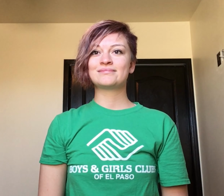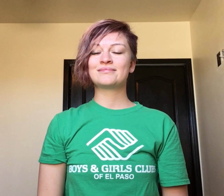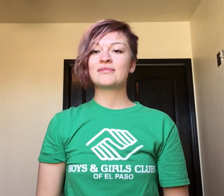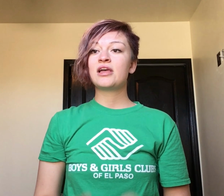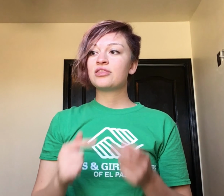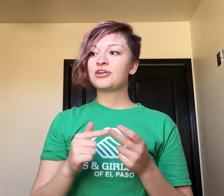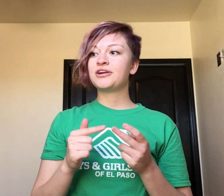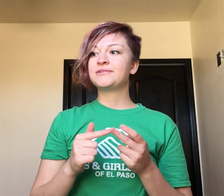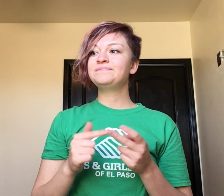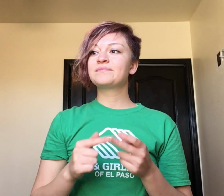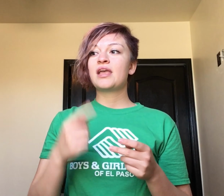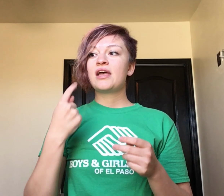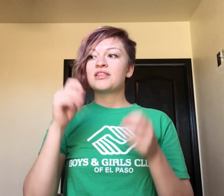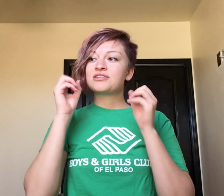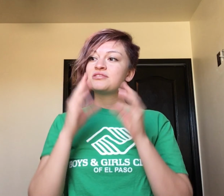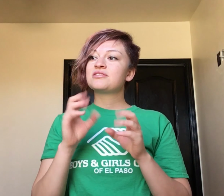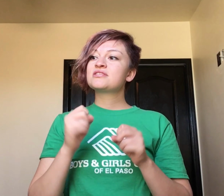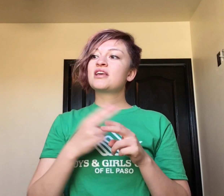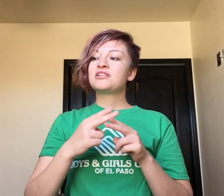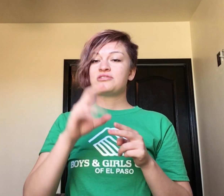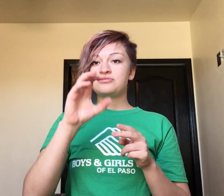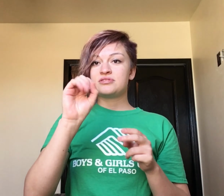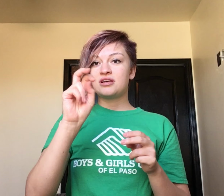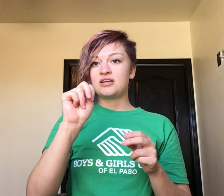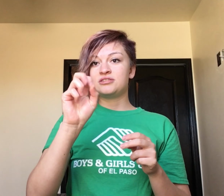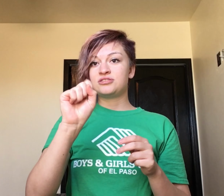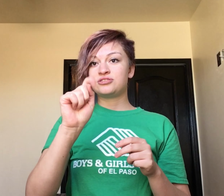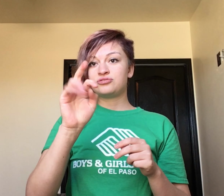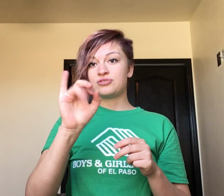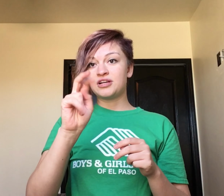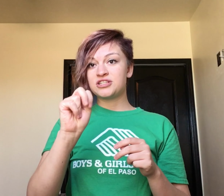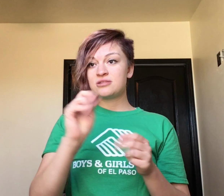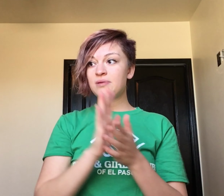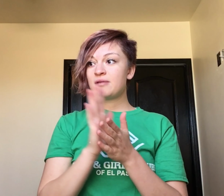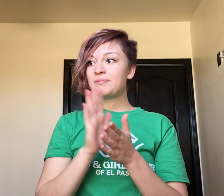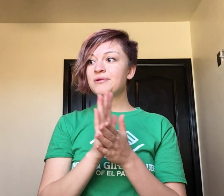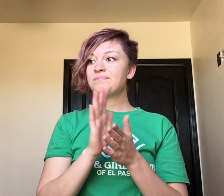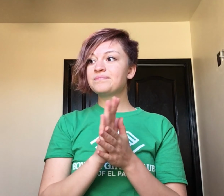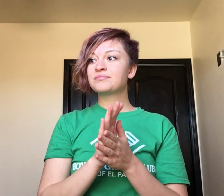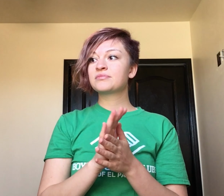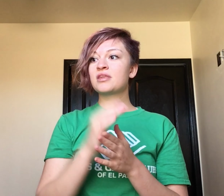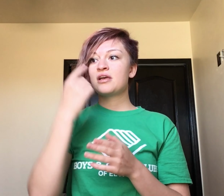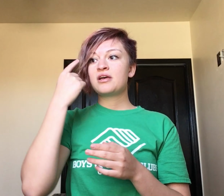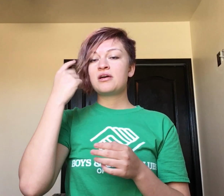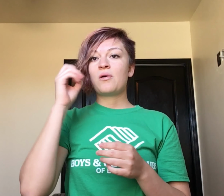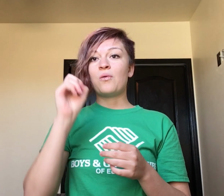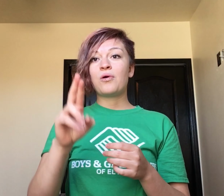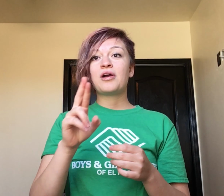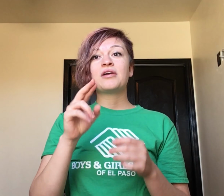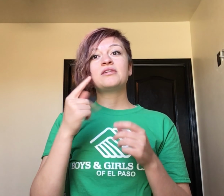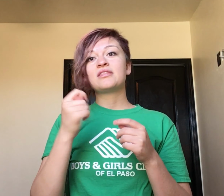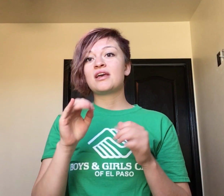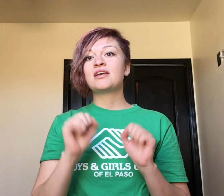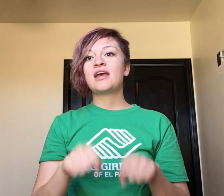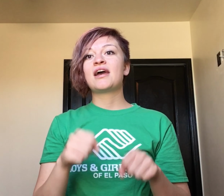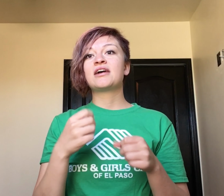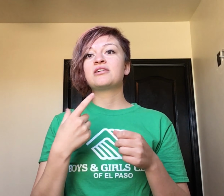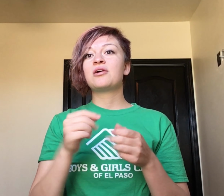Third, the students can use construction paper or they can go